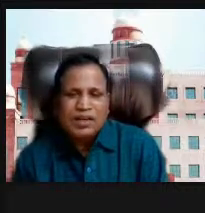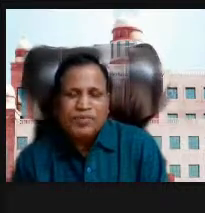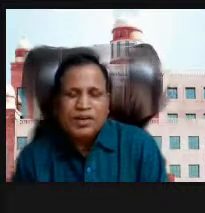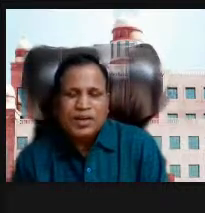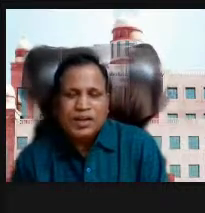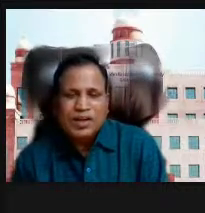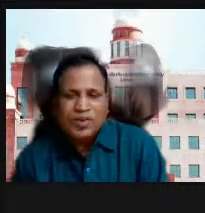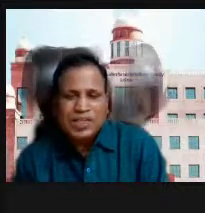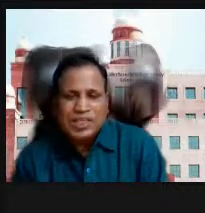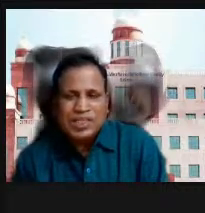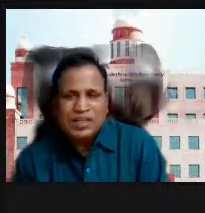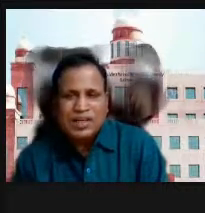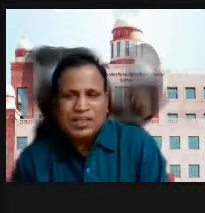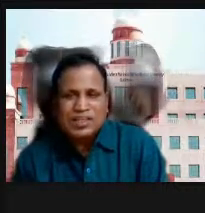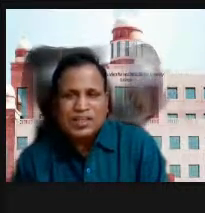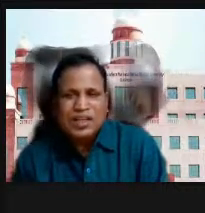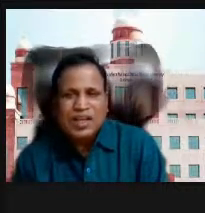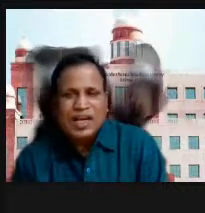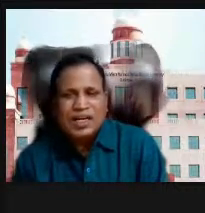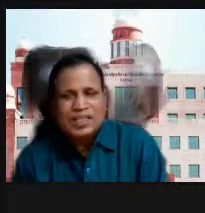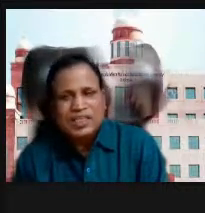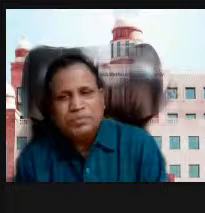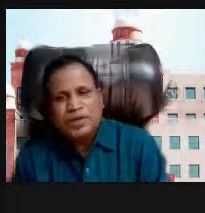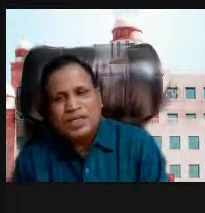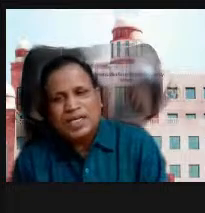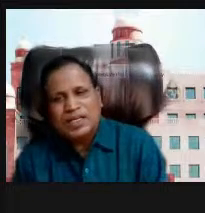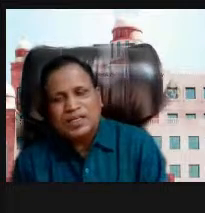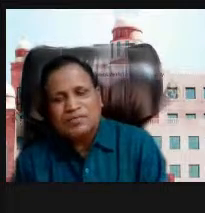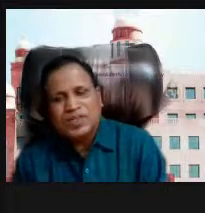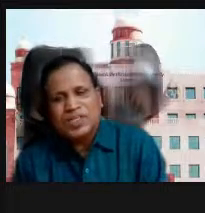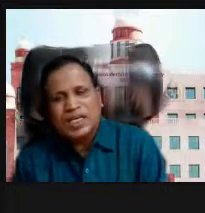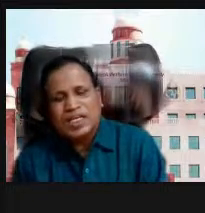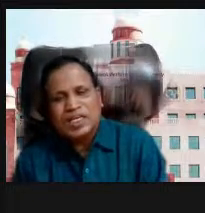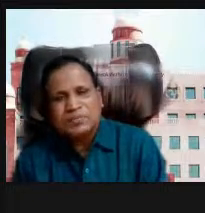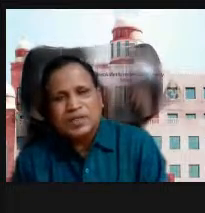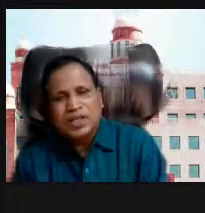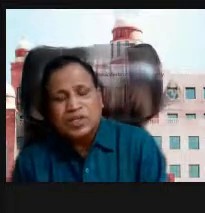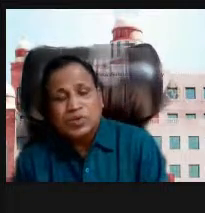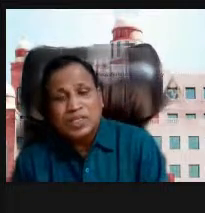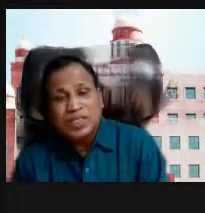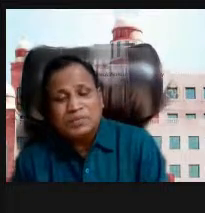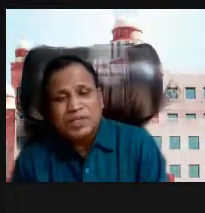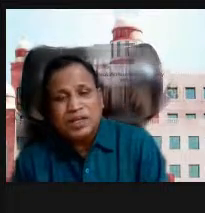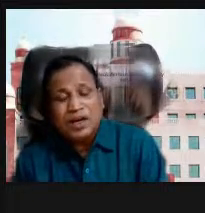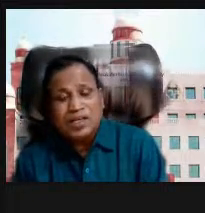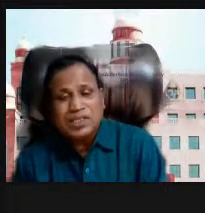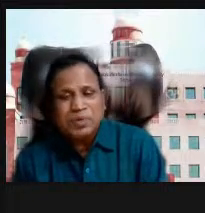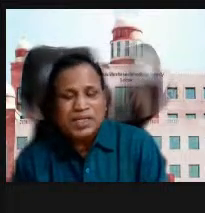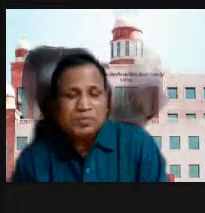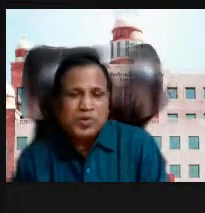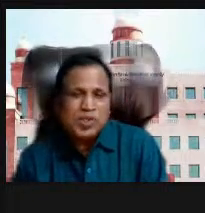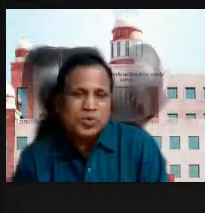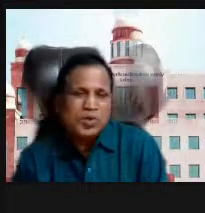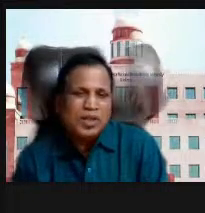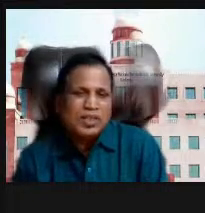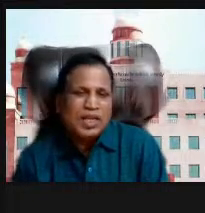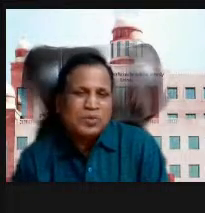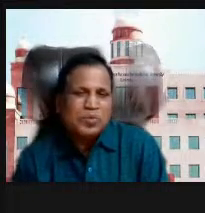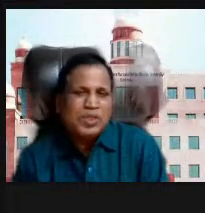for noise reduction. And G for greater community engagement. So this has been urged by WHO that we